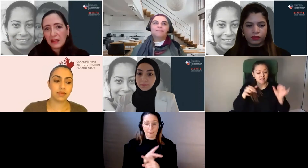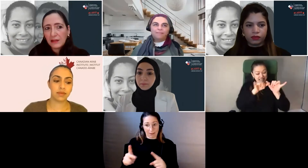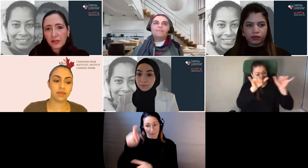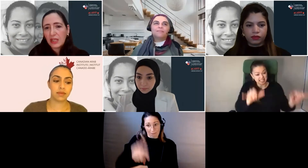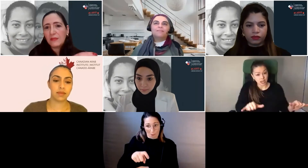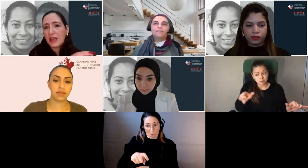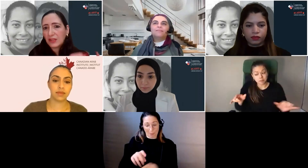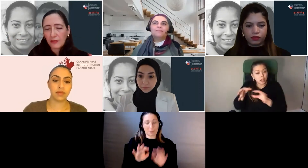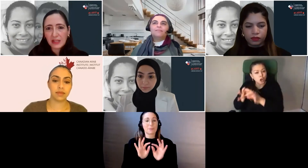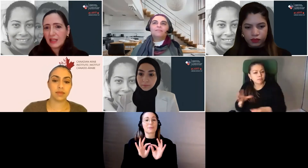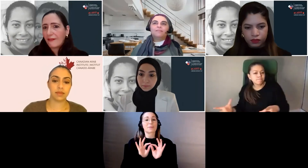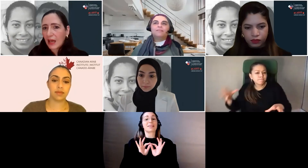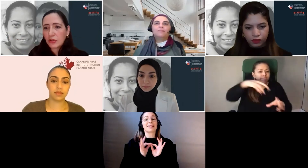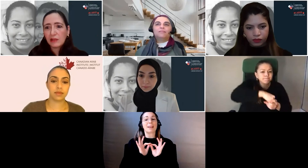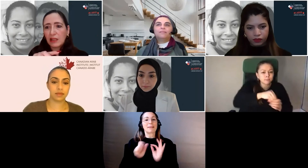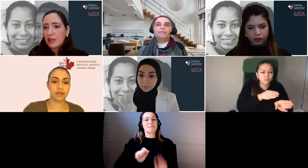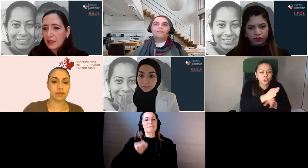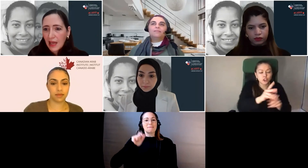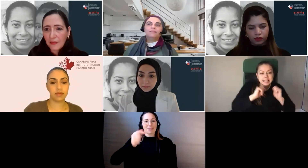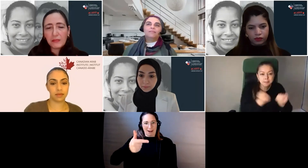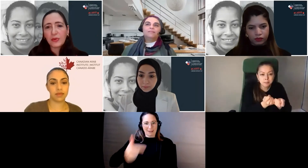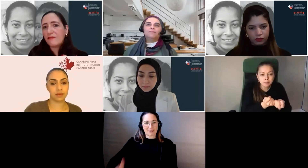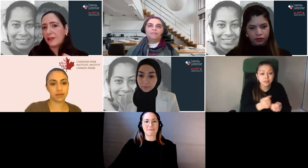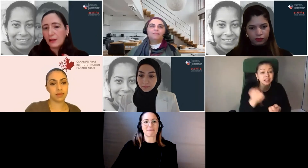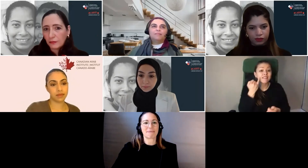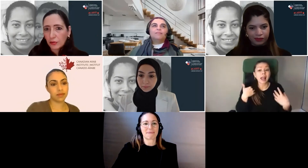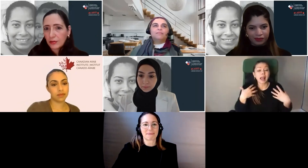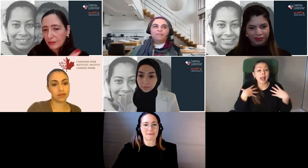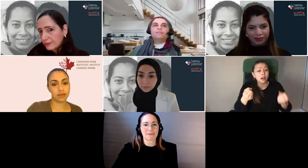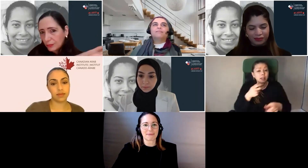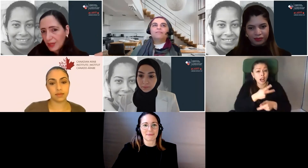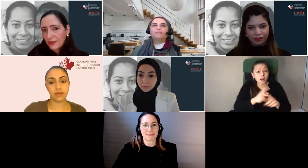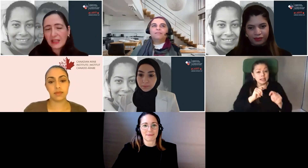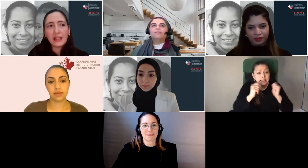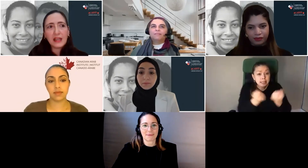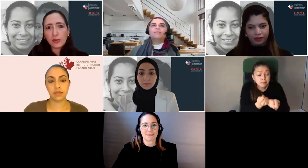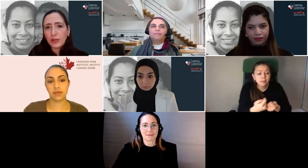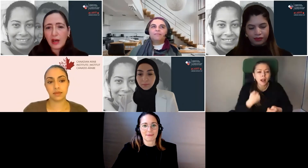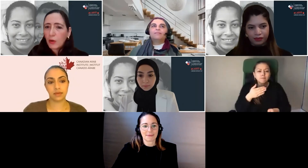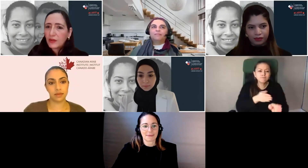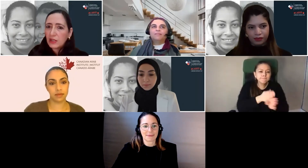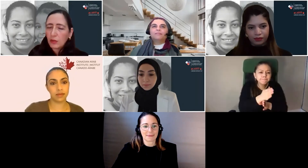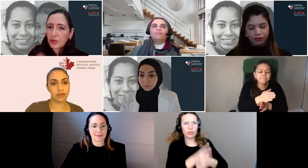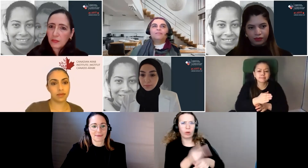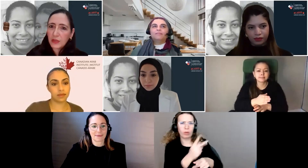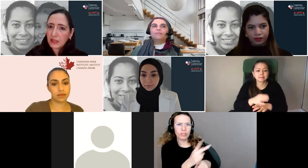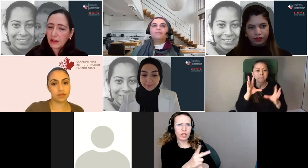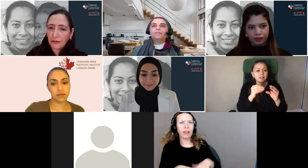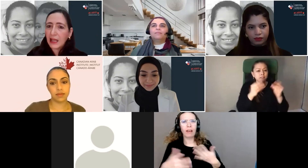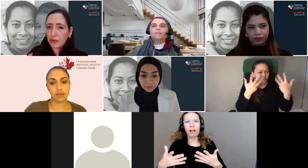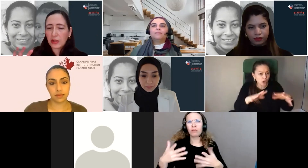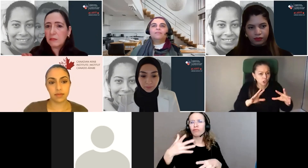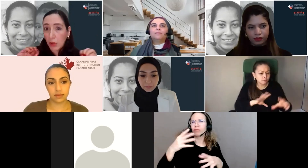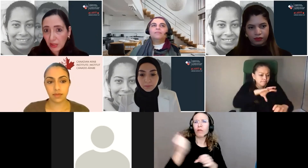and in the healthcare team, they have services, they have counseling, they have debrief for whatever it is that they are doing. However, the interpreter, because